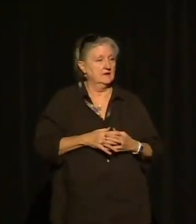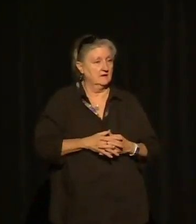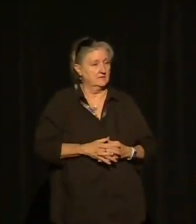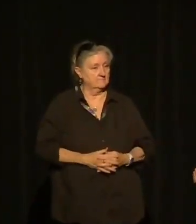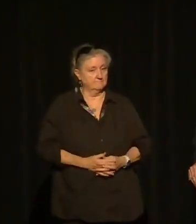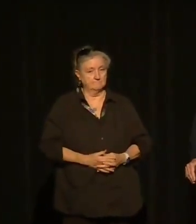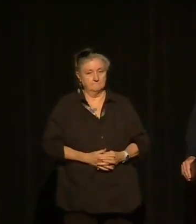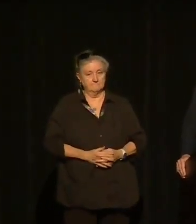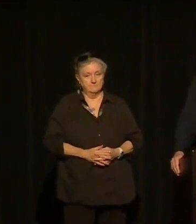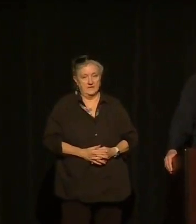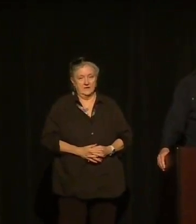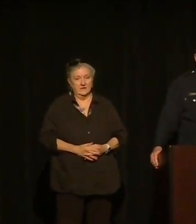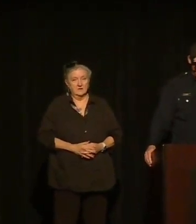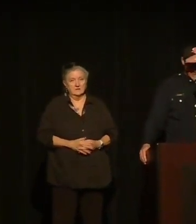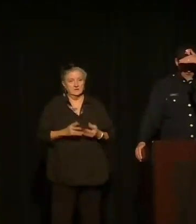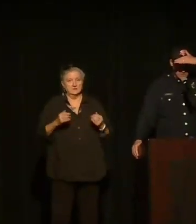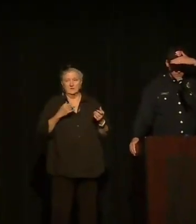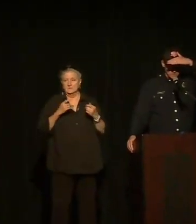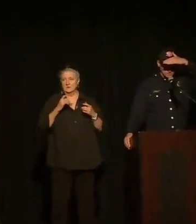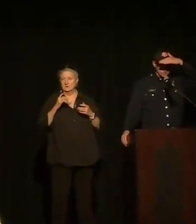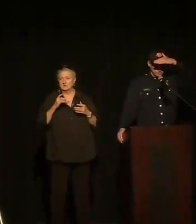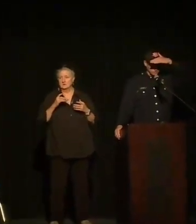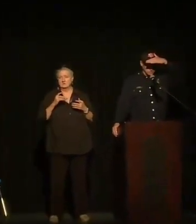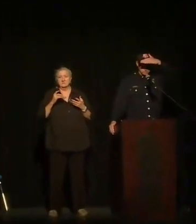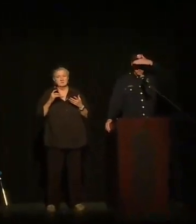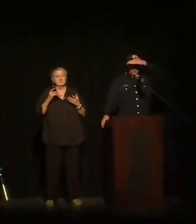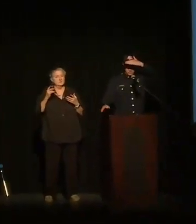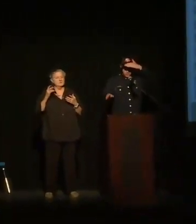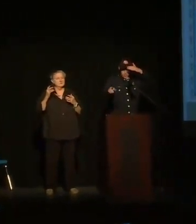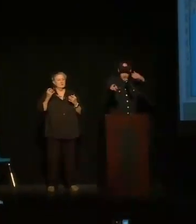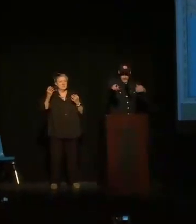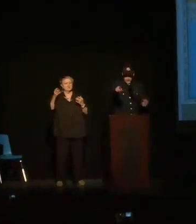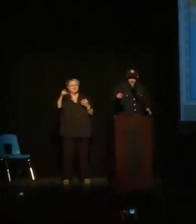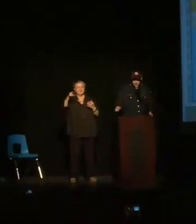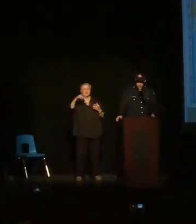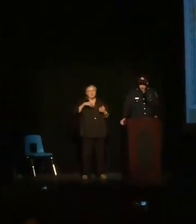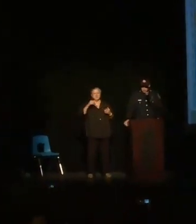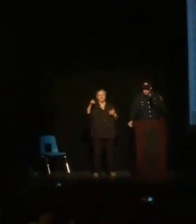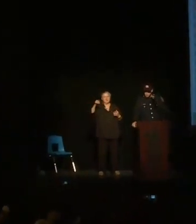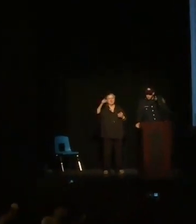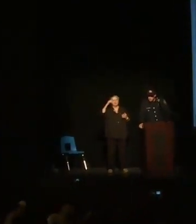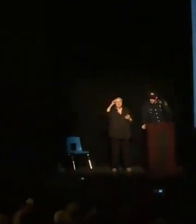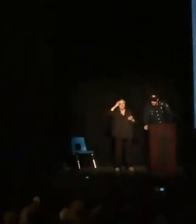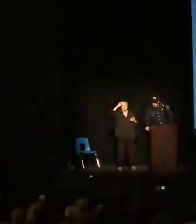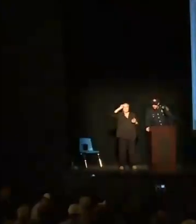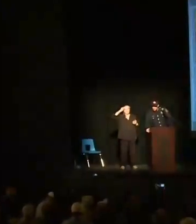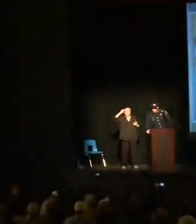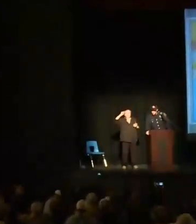subject matter experts. Anybody from the audience? Sir in the white hat?